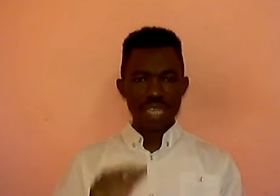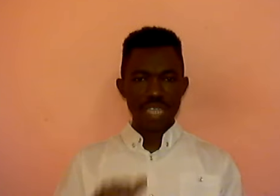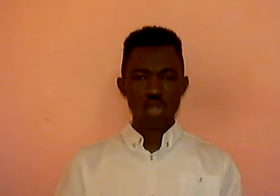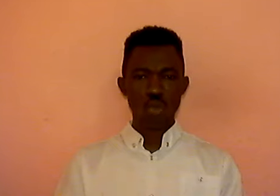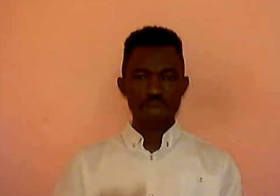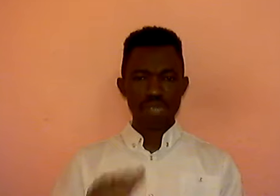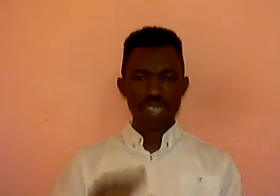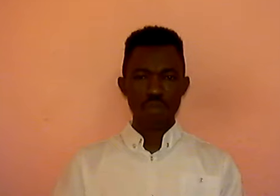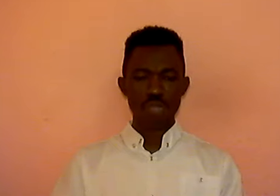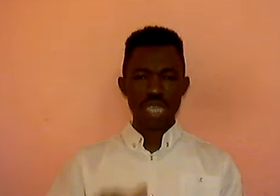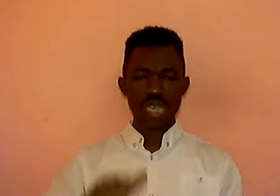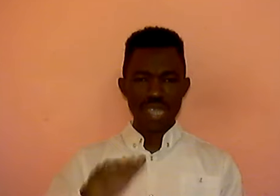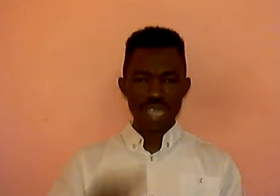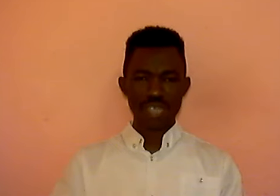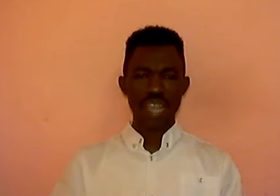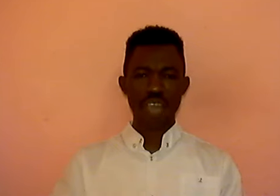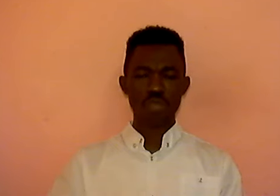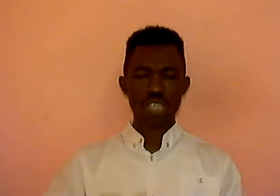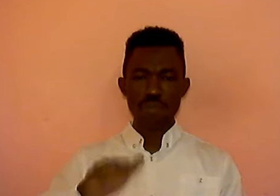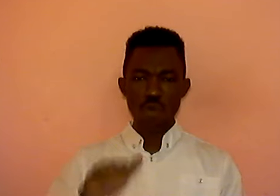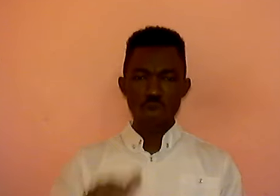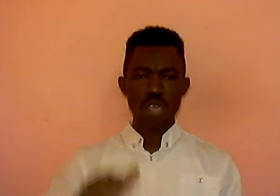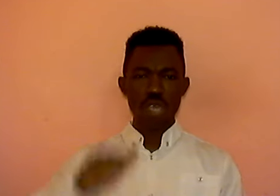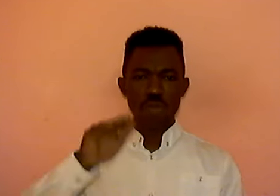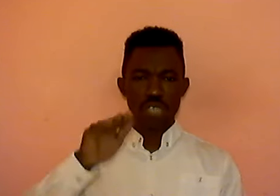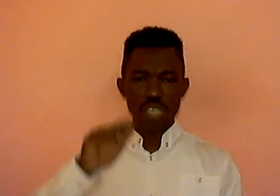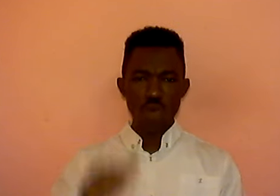They soak themselves with dirty life,